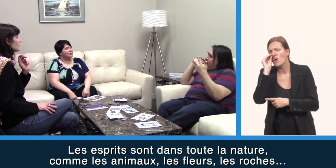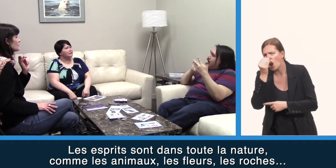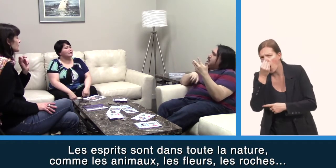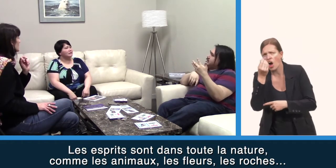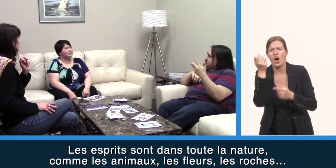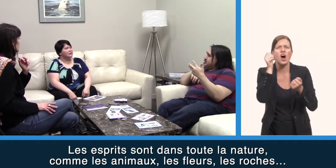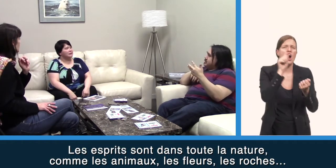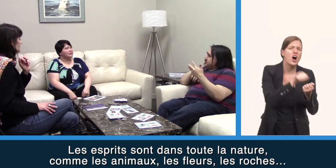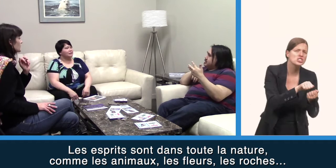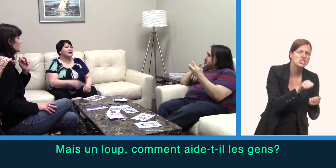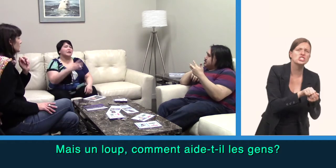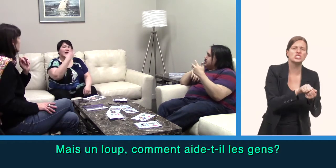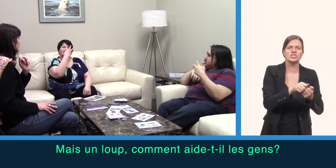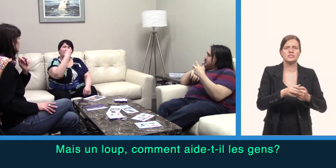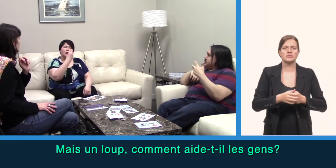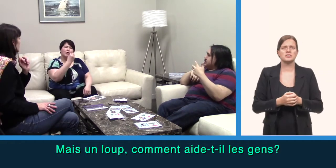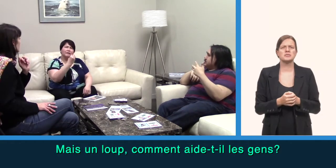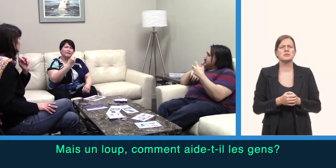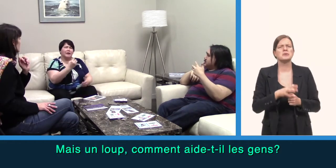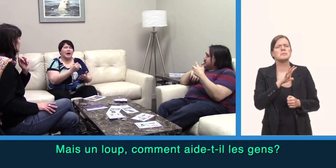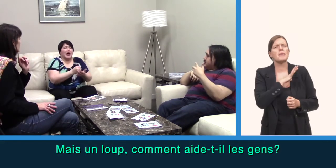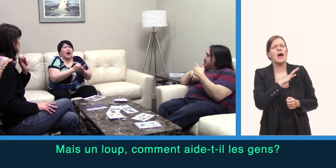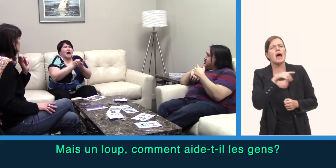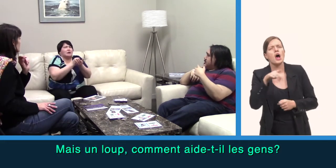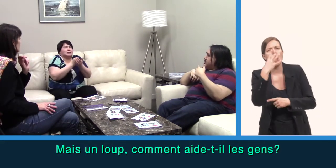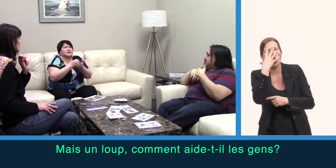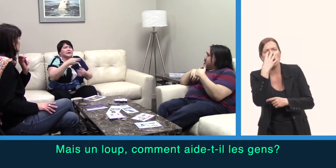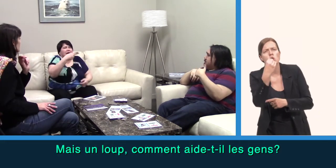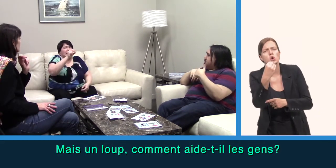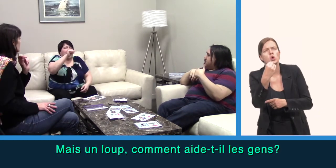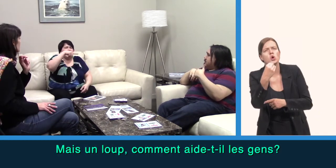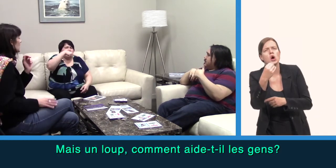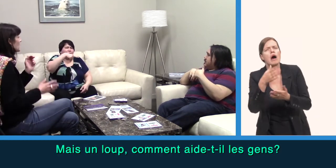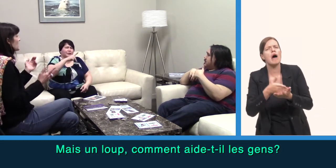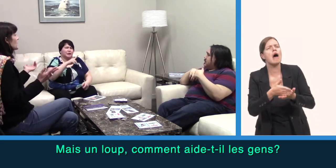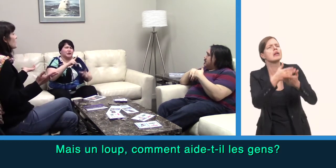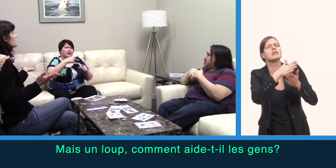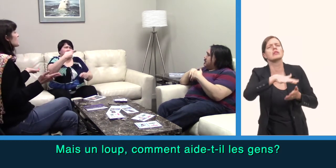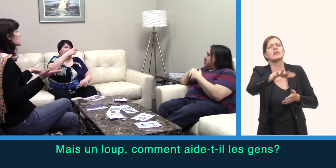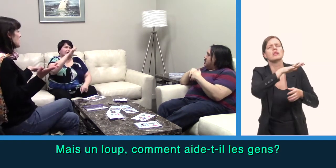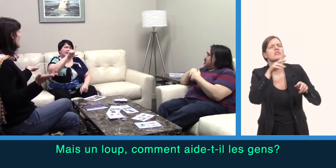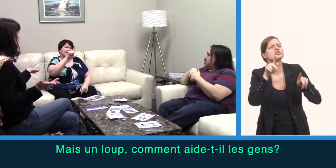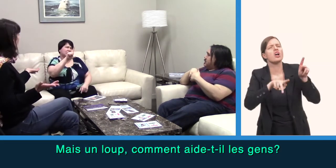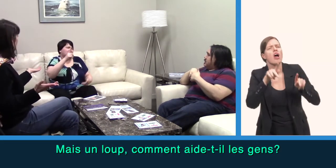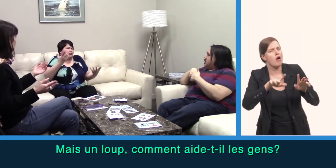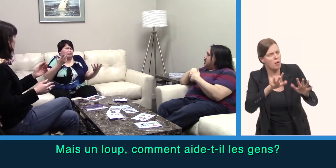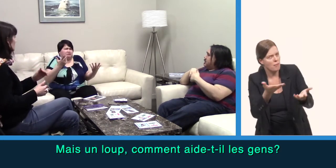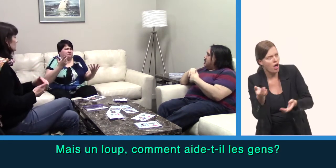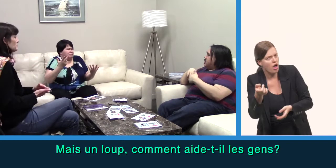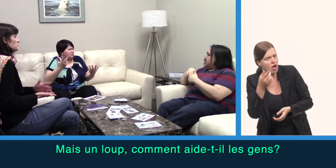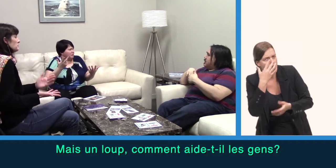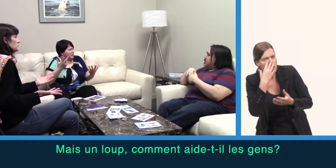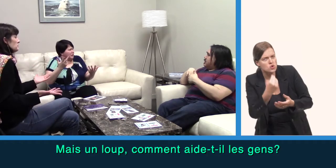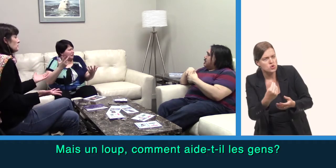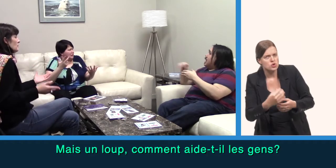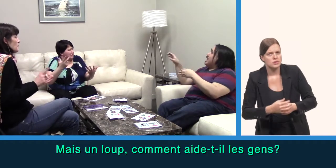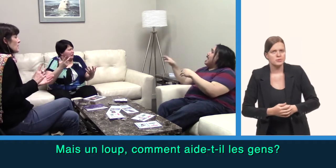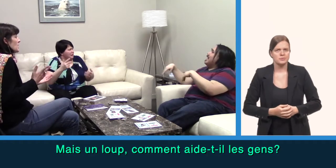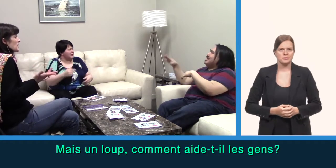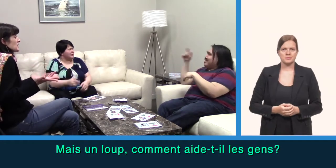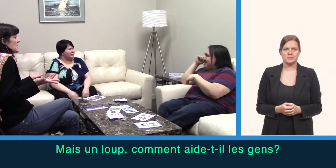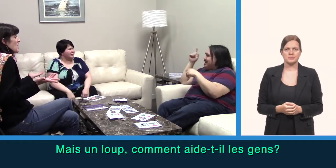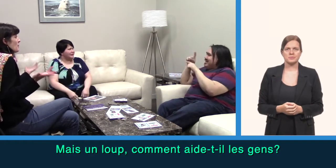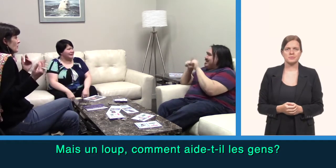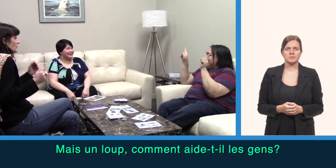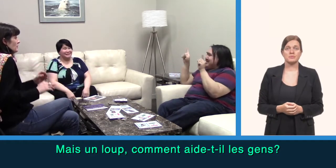Rocks too. But a wolf, how does it Yeah, can you give an example?